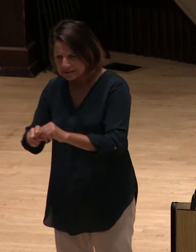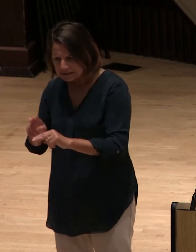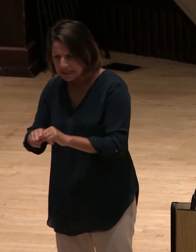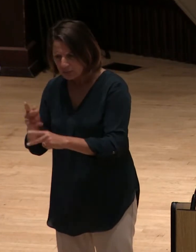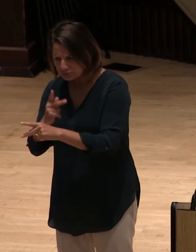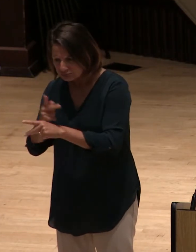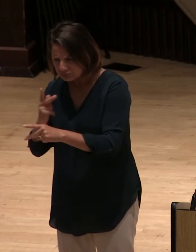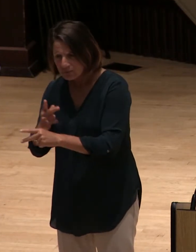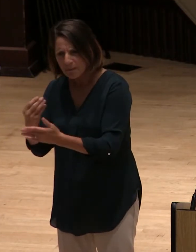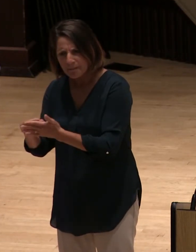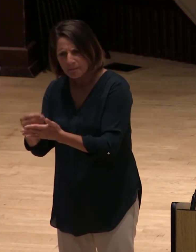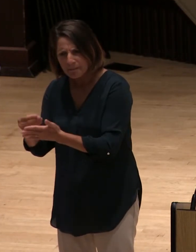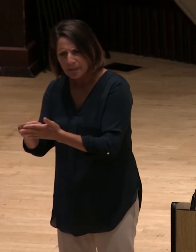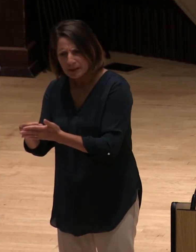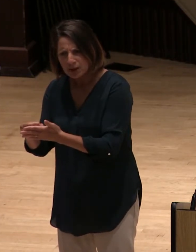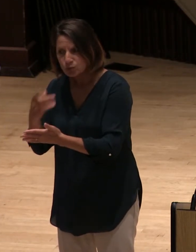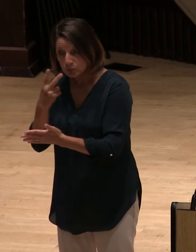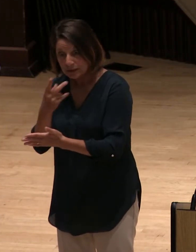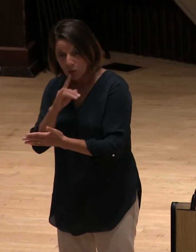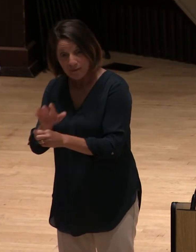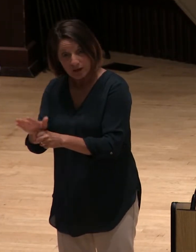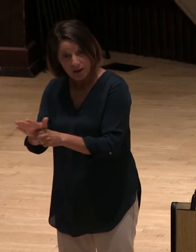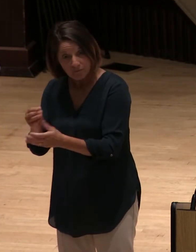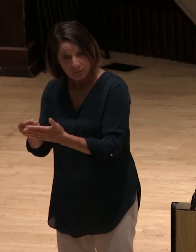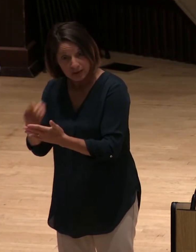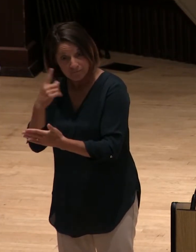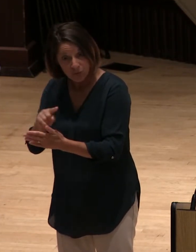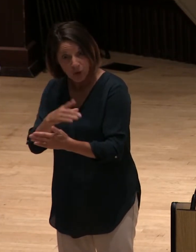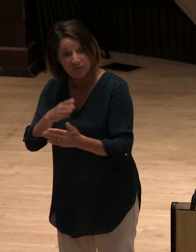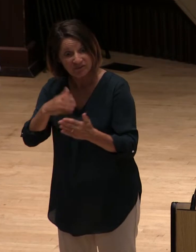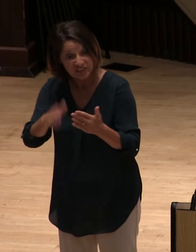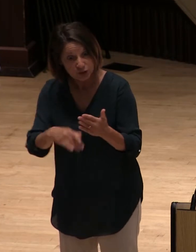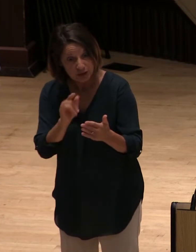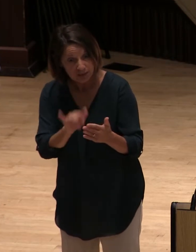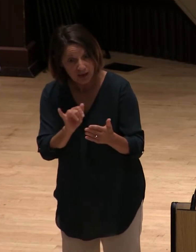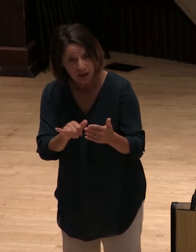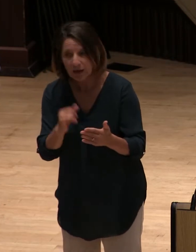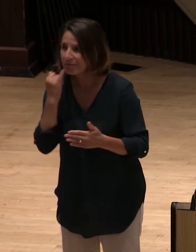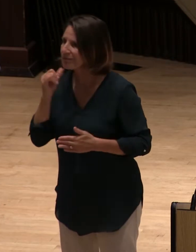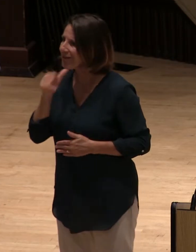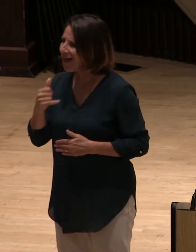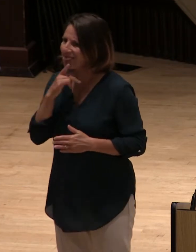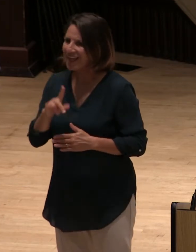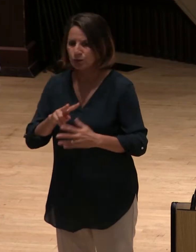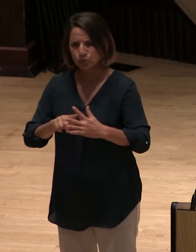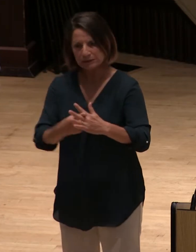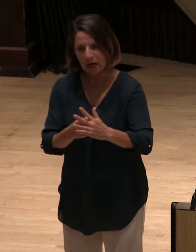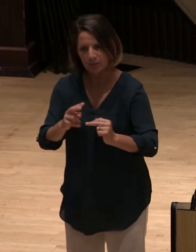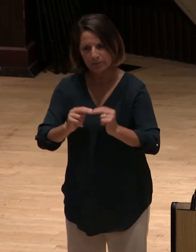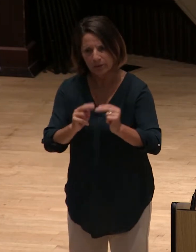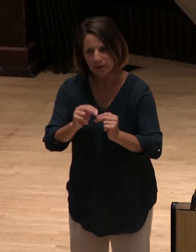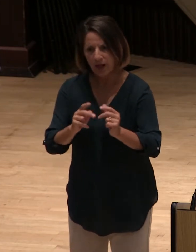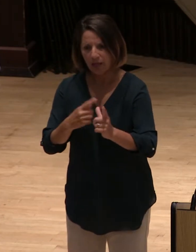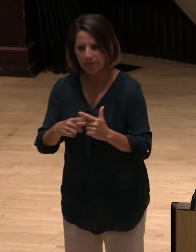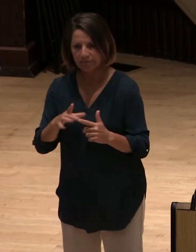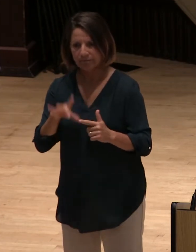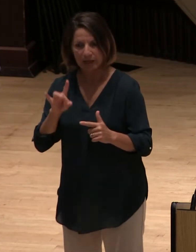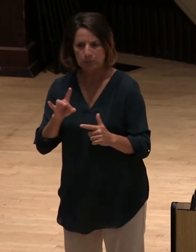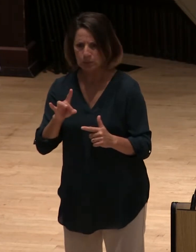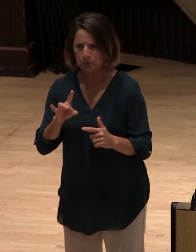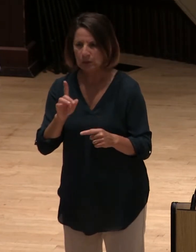there is enough for its completion? Otherwise, after laying the foundation and finding yourself unable to